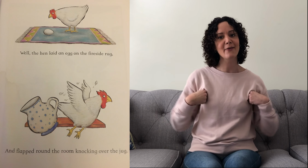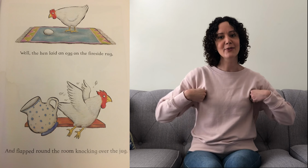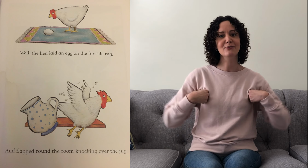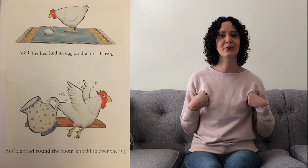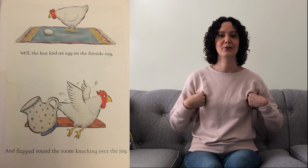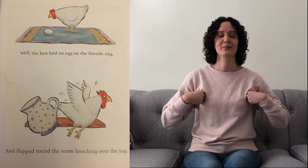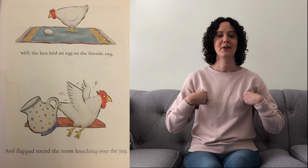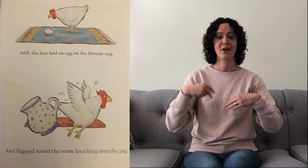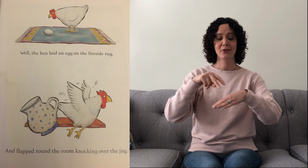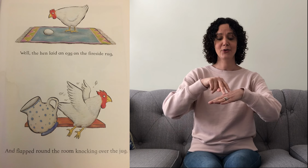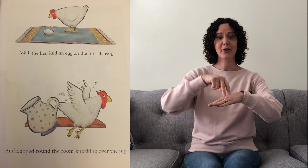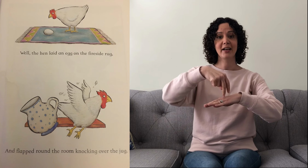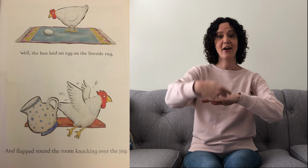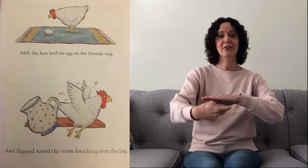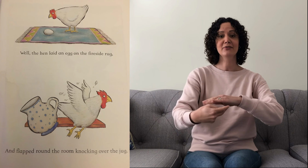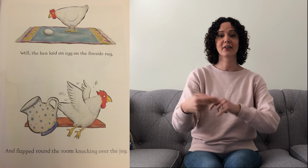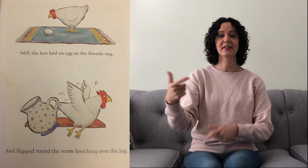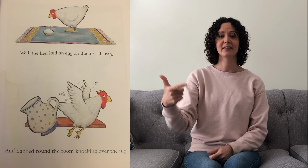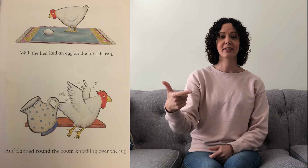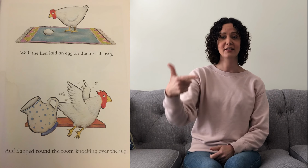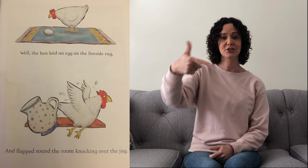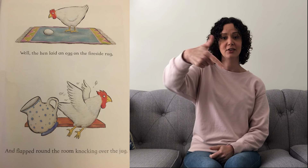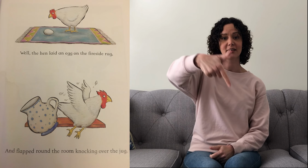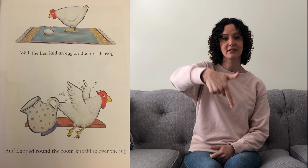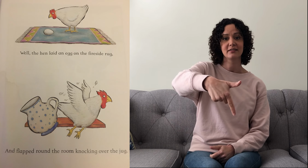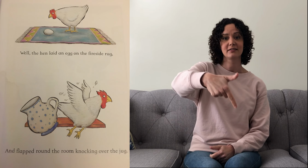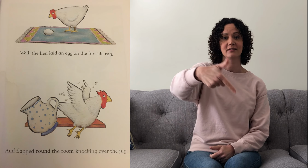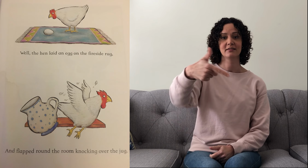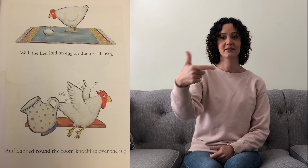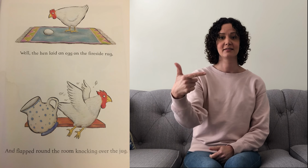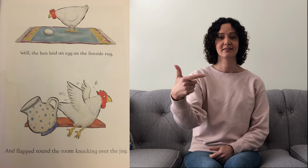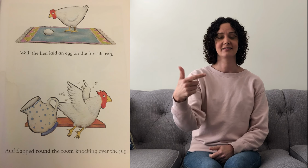flapped round the room, knocking over the jug.